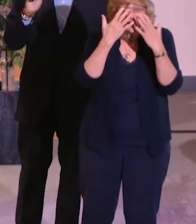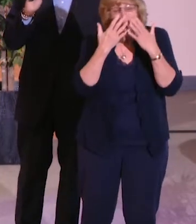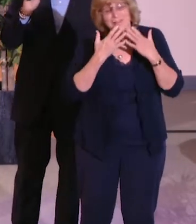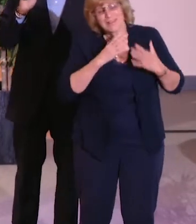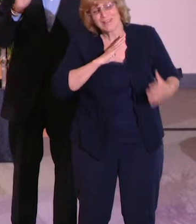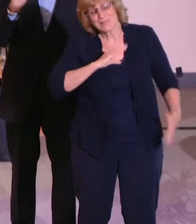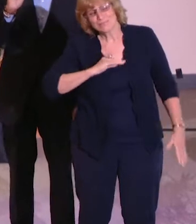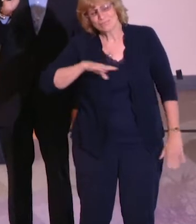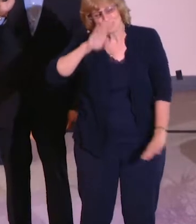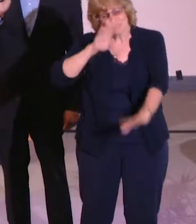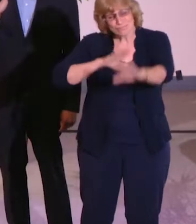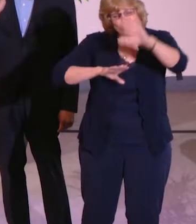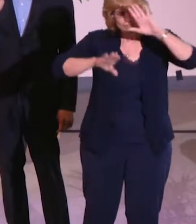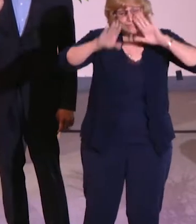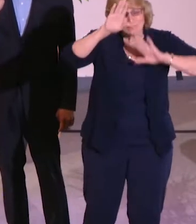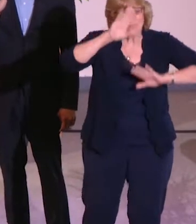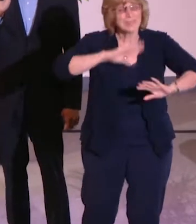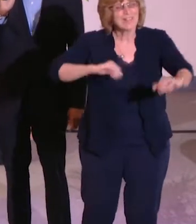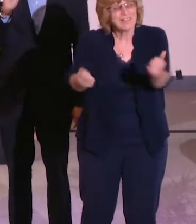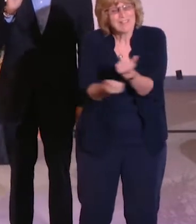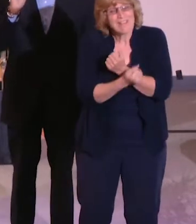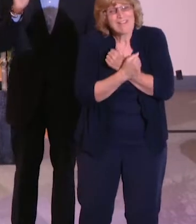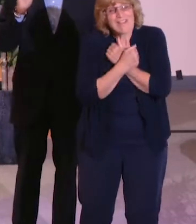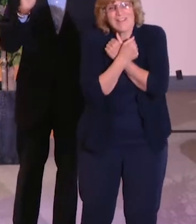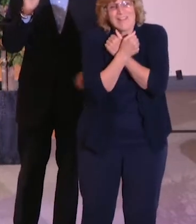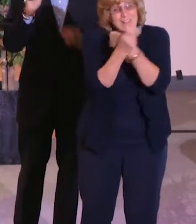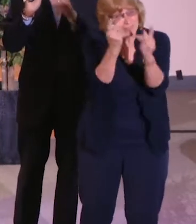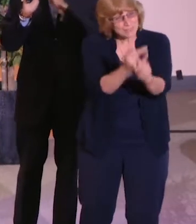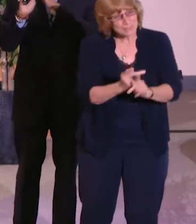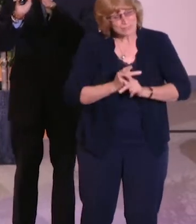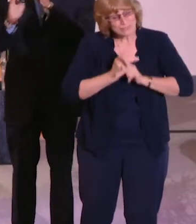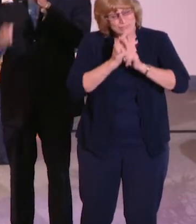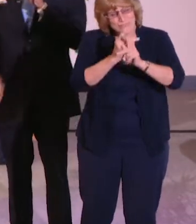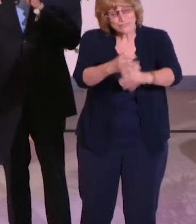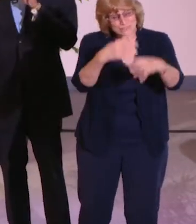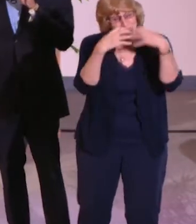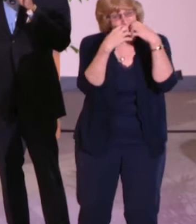and trouble and you need